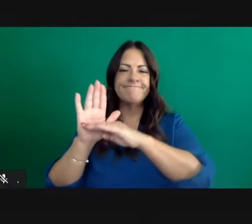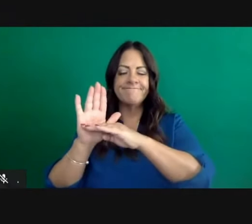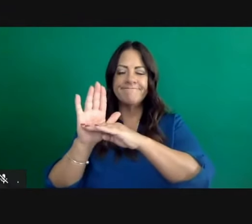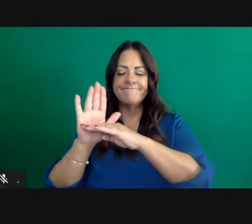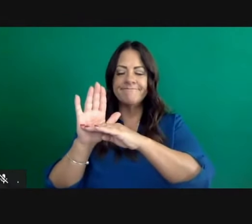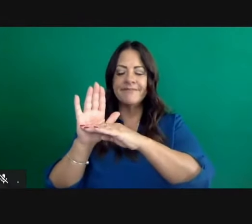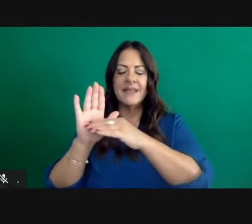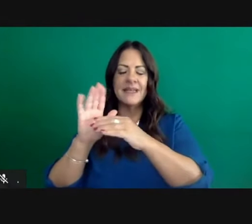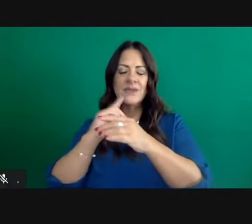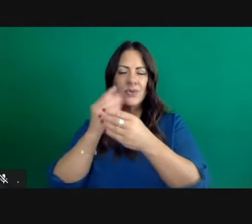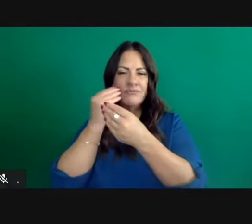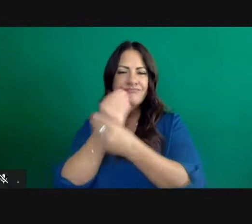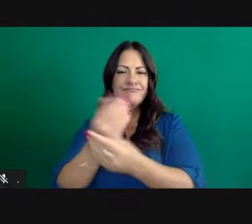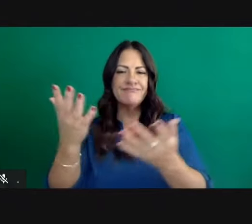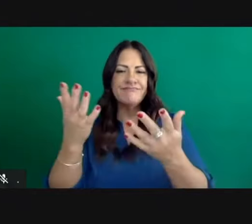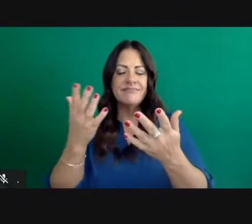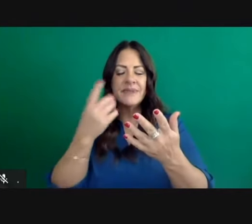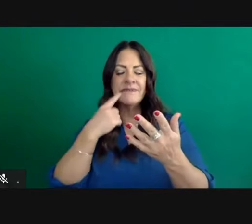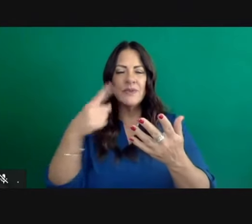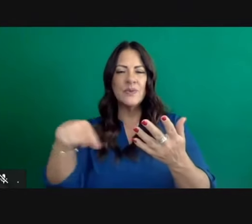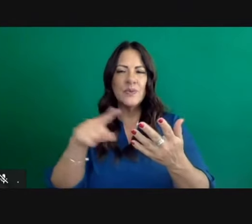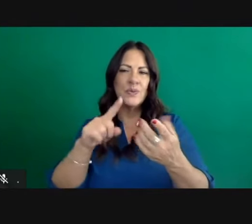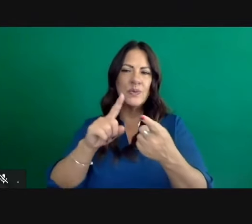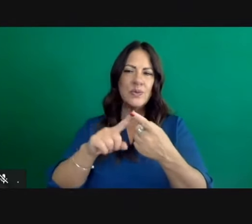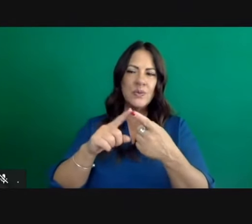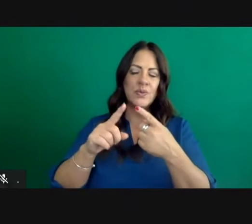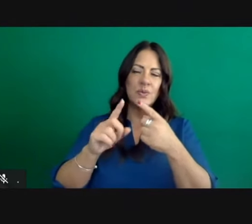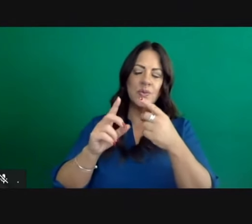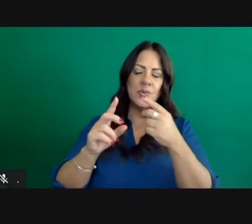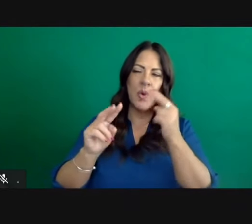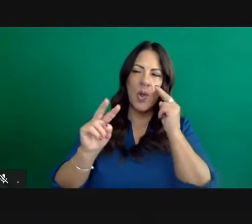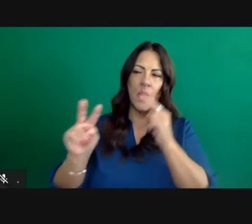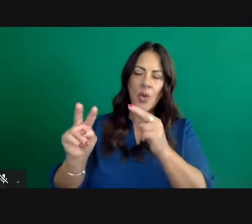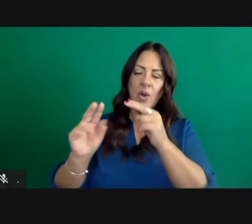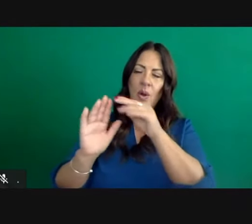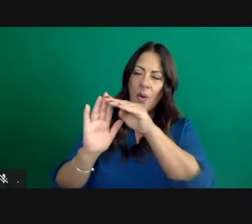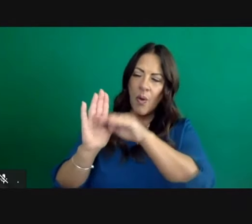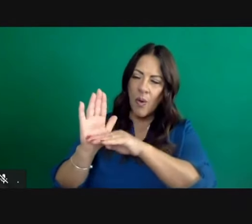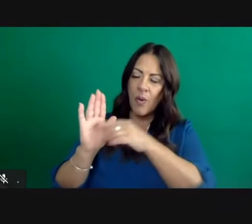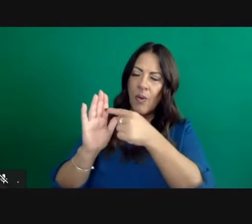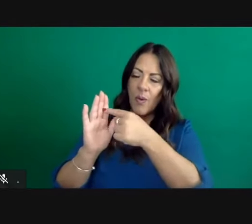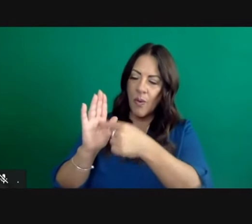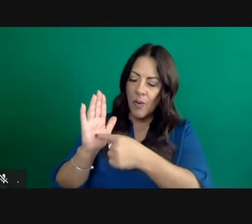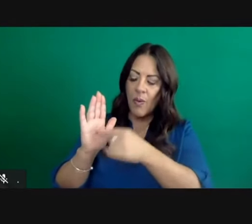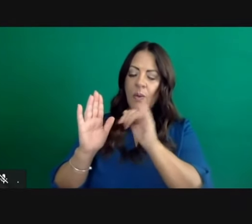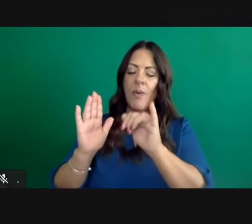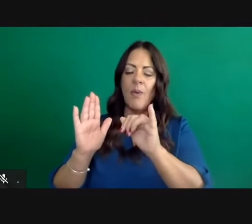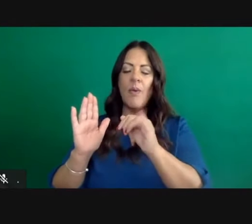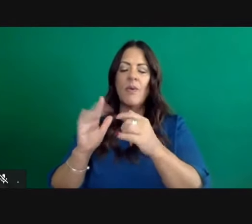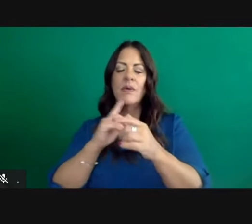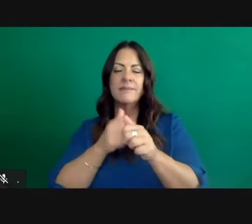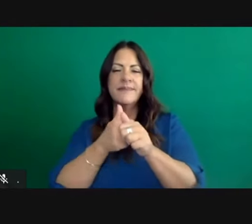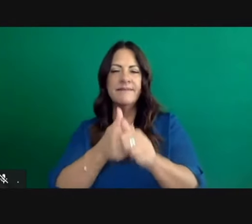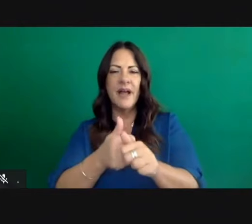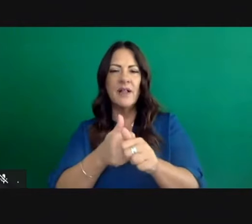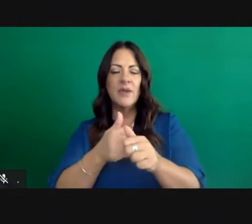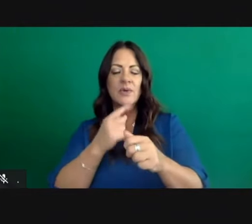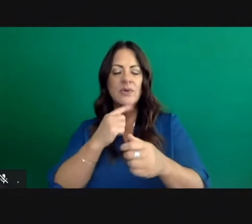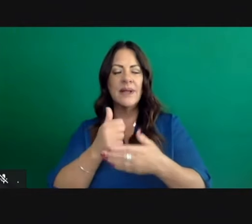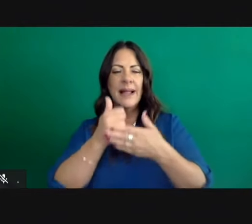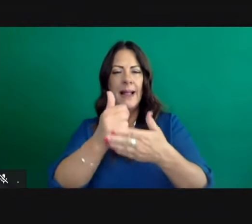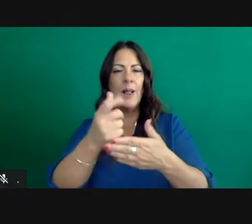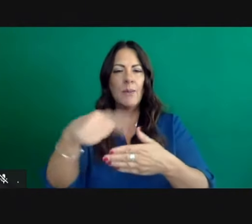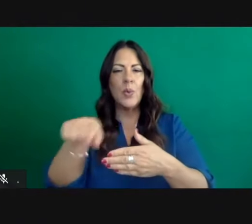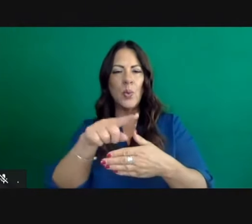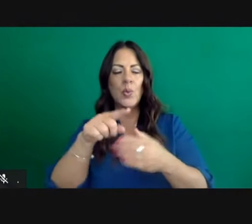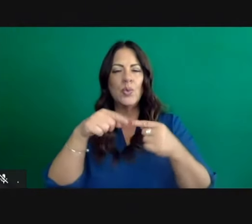relevant and applicable to all Californians as we put those out, because we recognize that